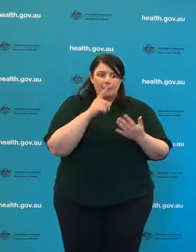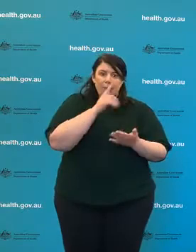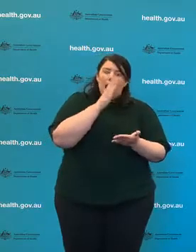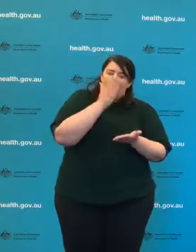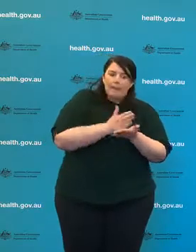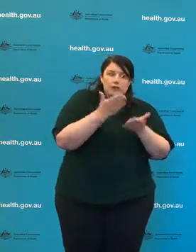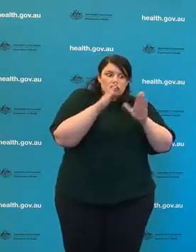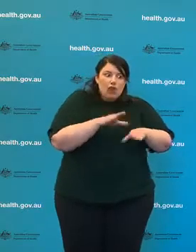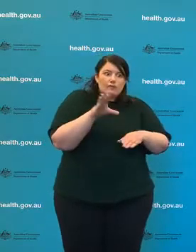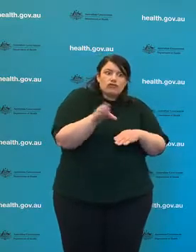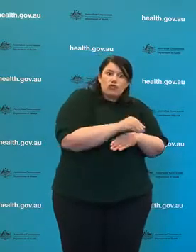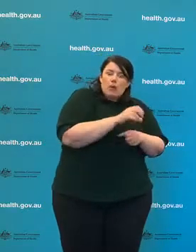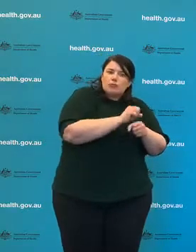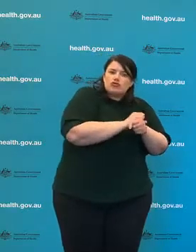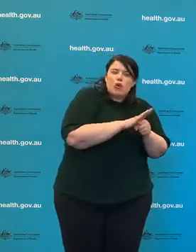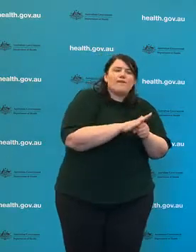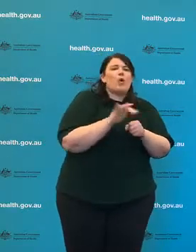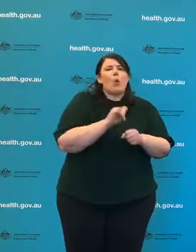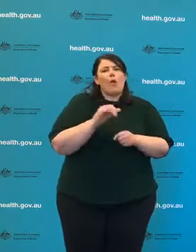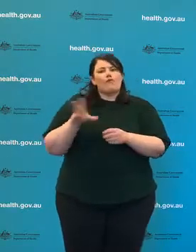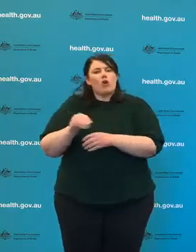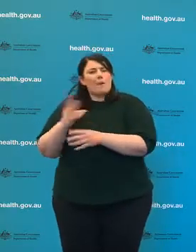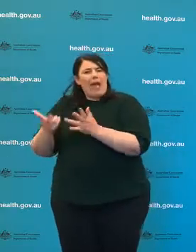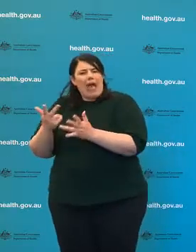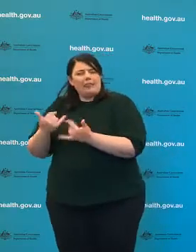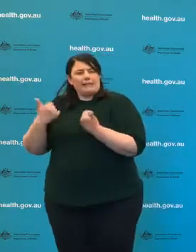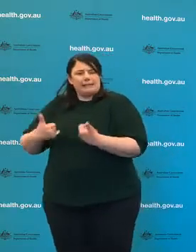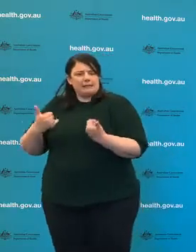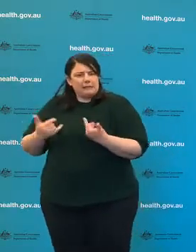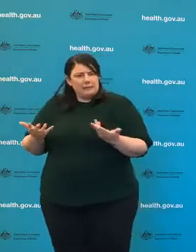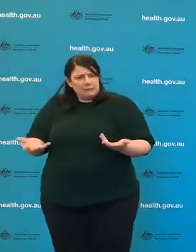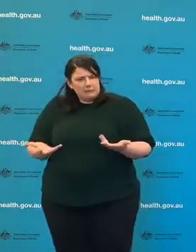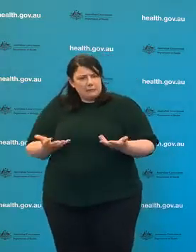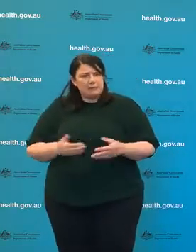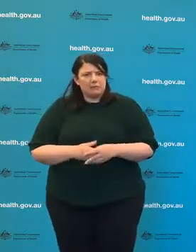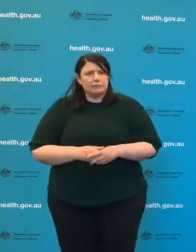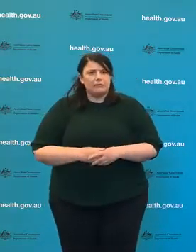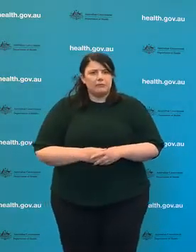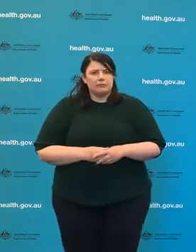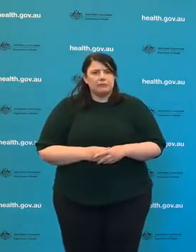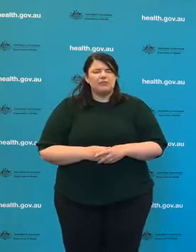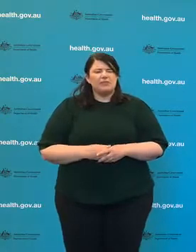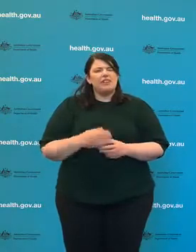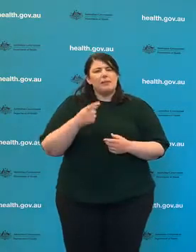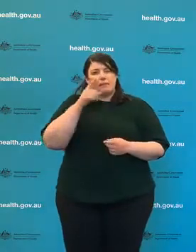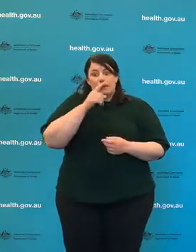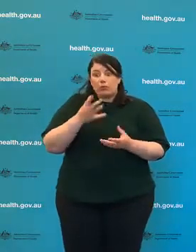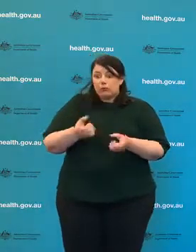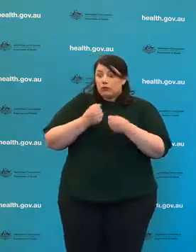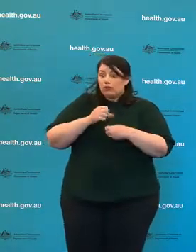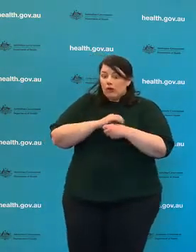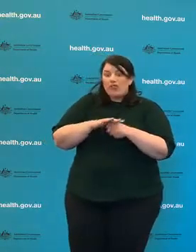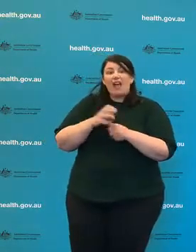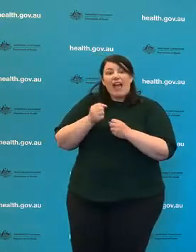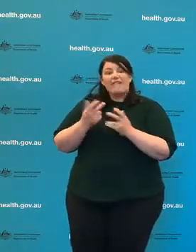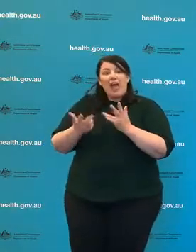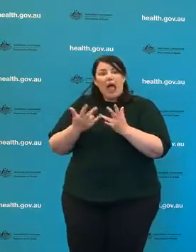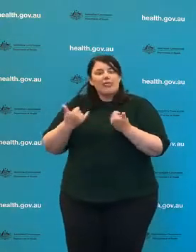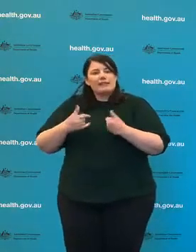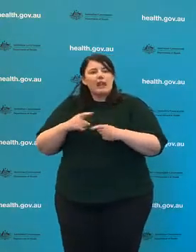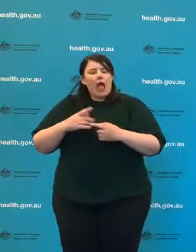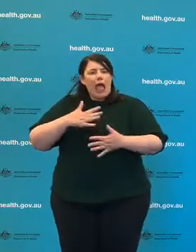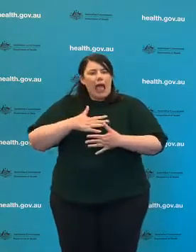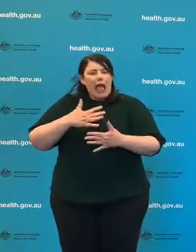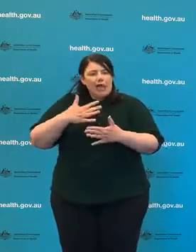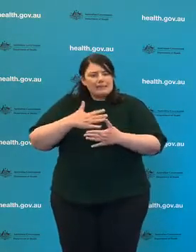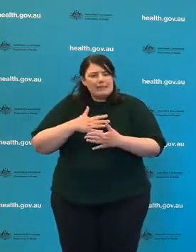that with the only cause of death on their death certificate. Could you sort of speak to that? I guess, obviously a lot of the comorbidities people do have are things like asthma or